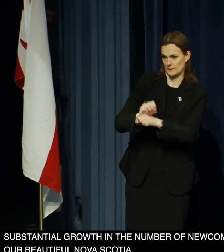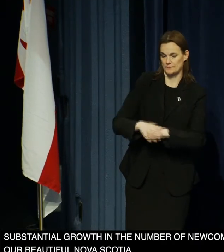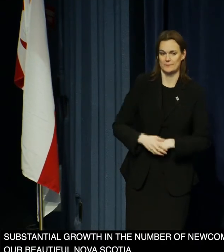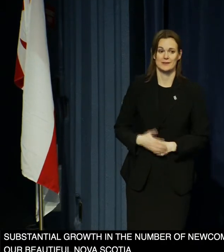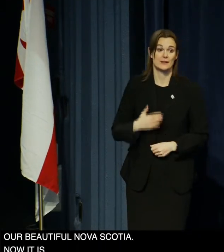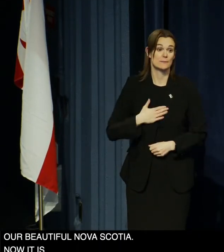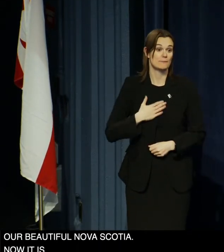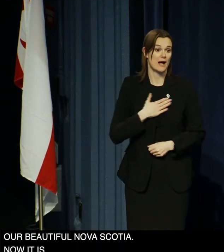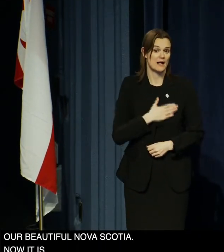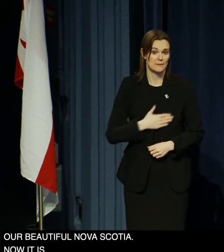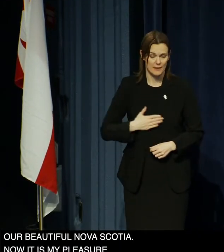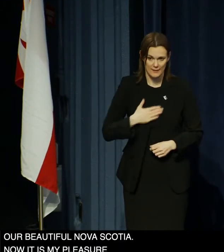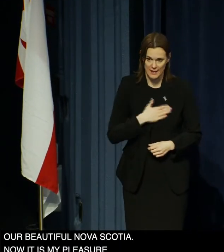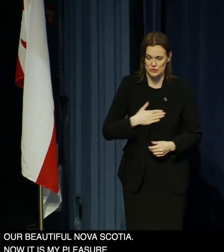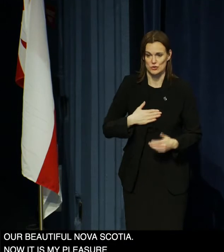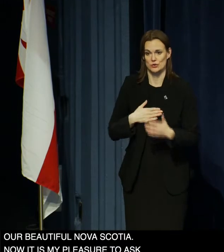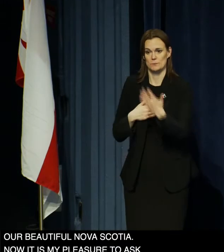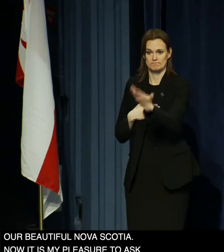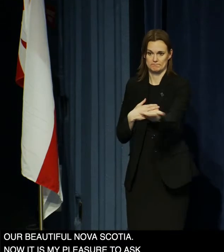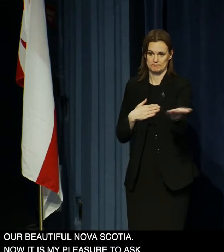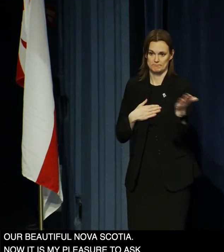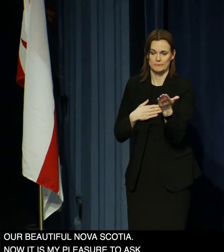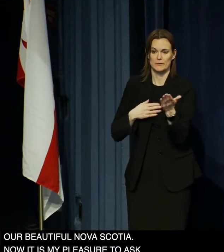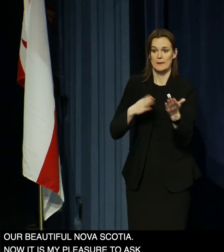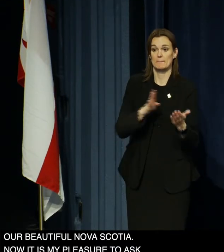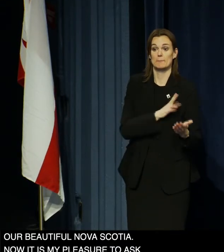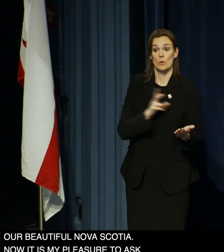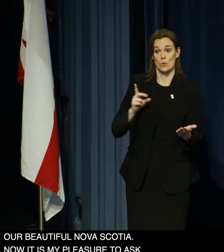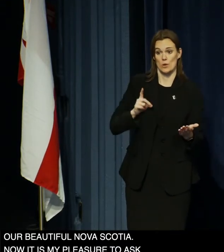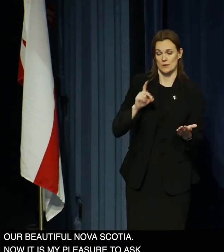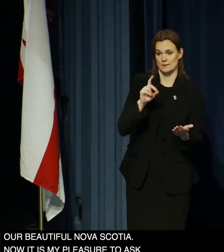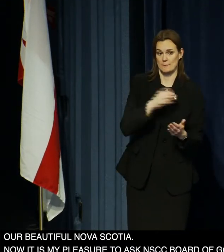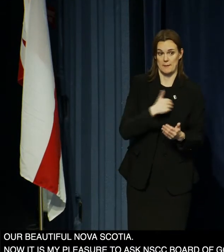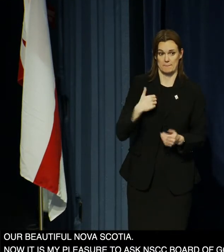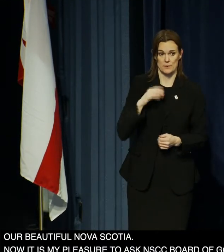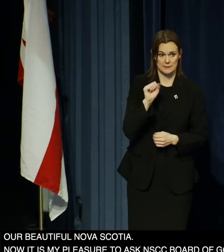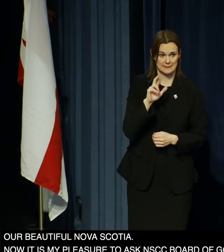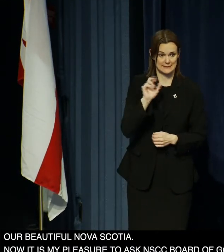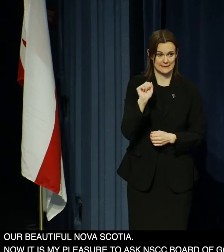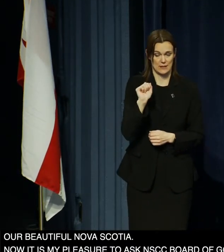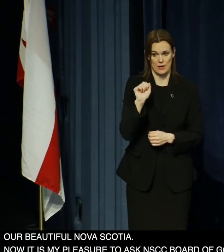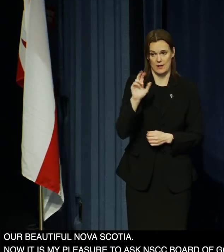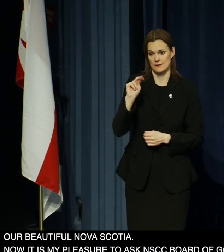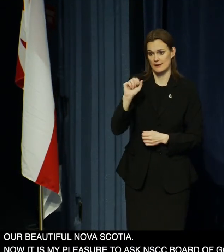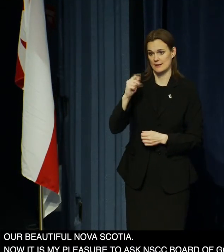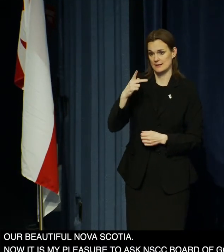true north, strong and free.